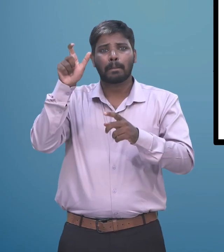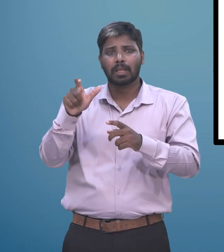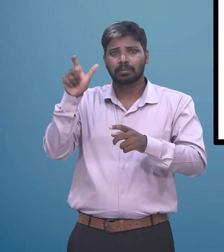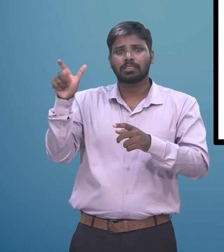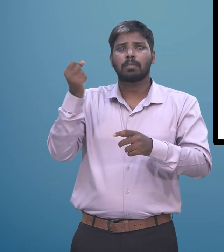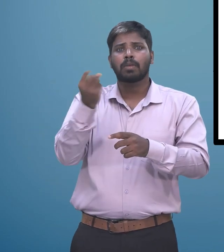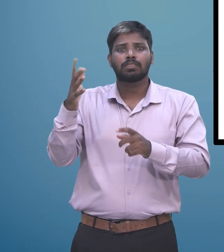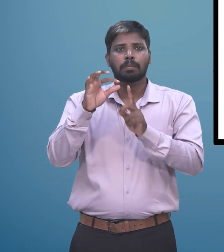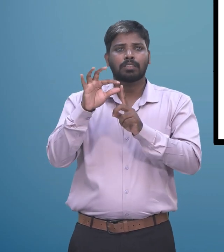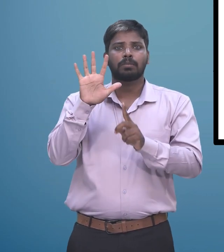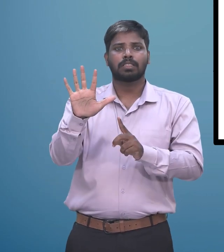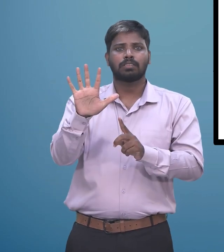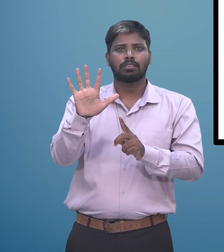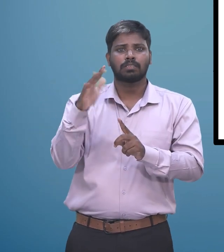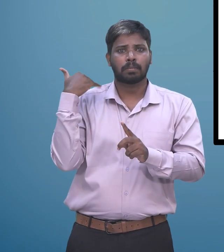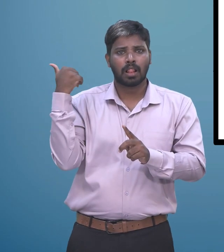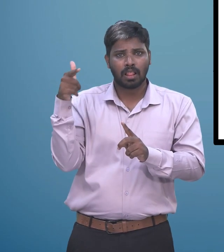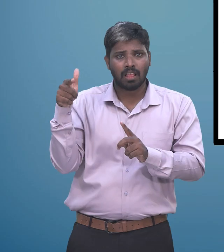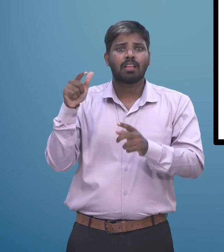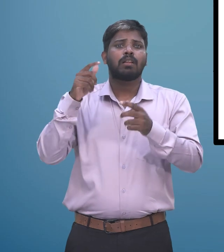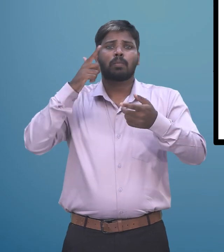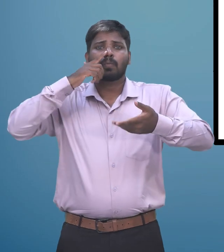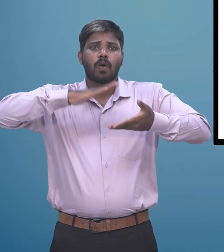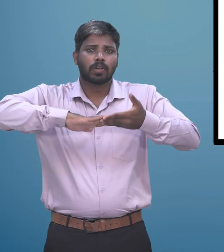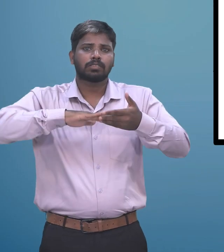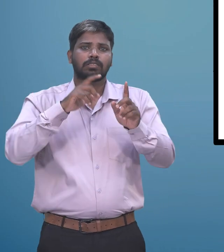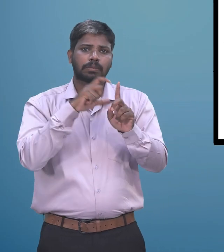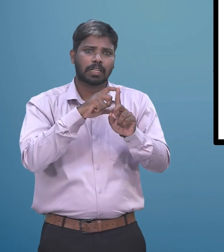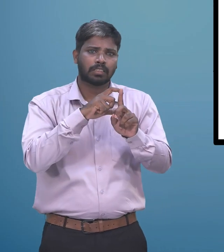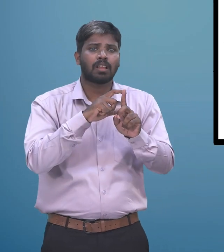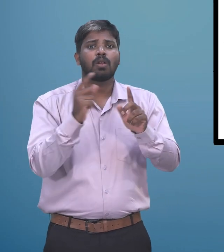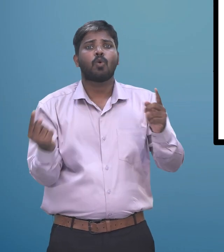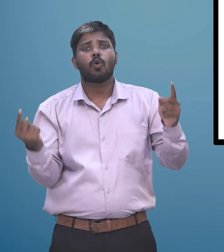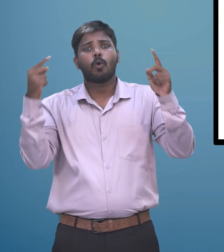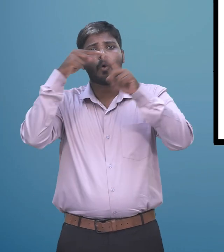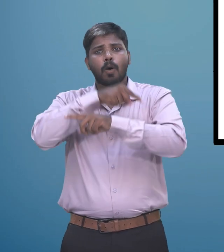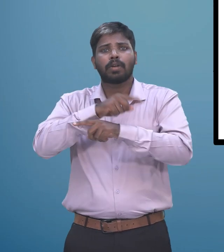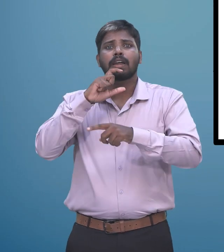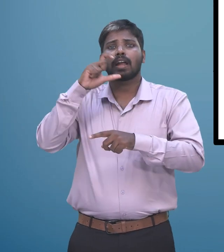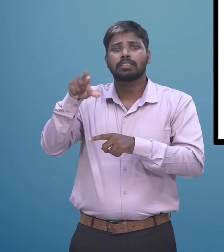Mahabharata, generally any or all of the 5 Pandavas, their wife Draupadi, but also sometimes their